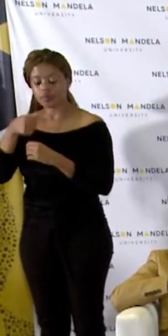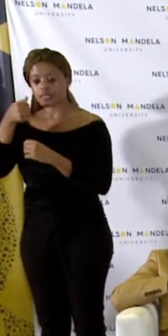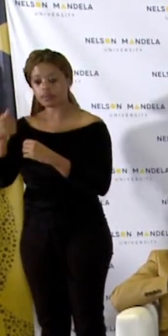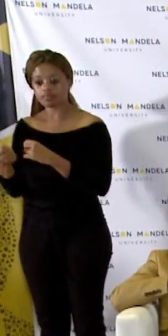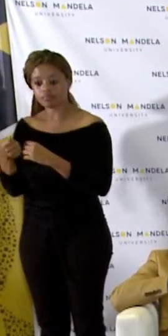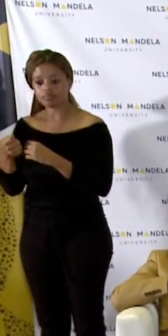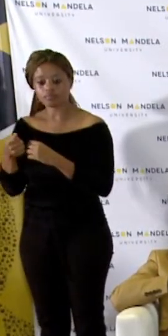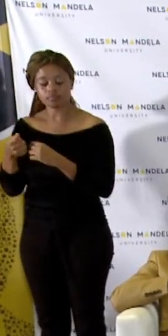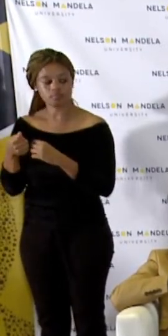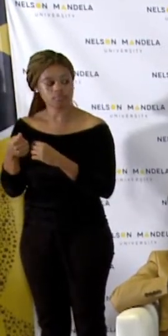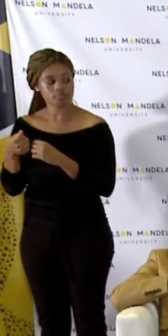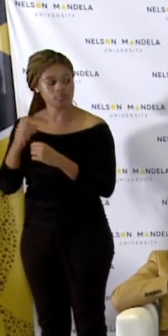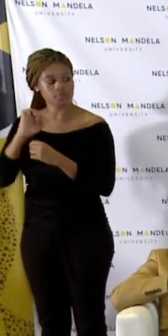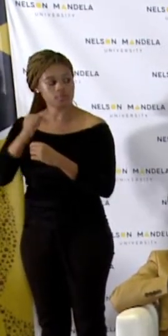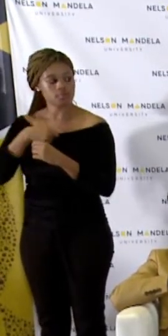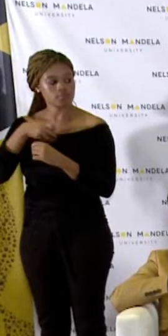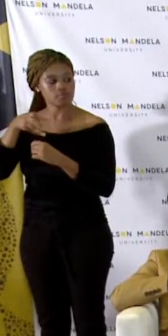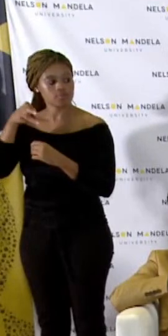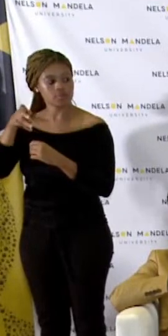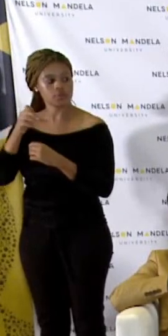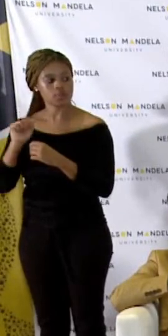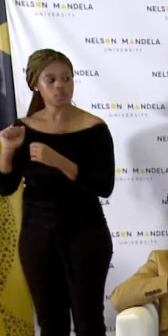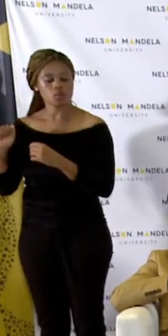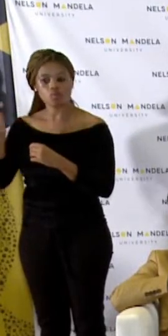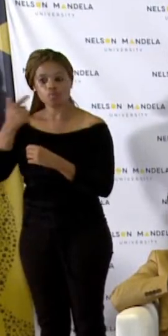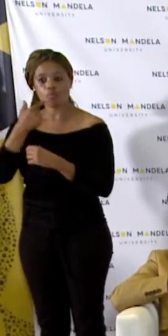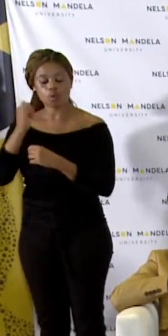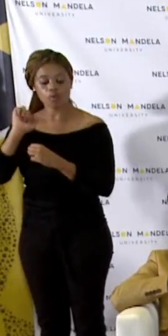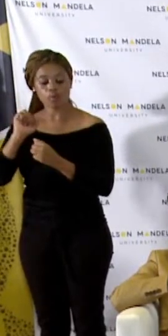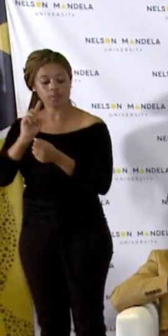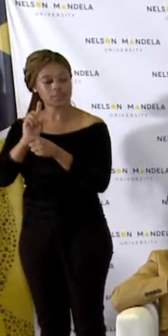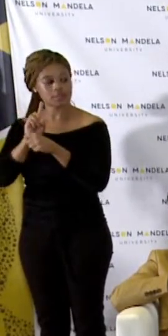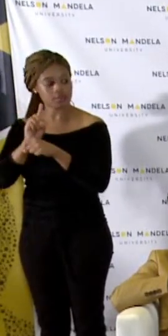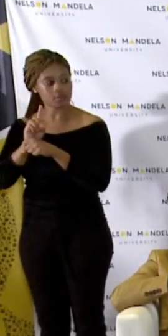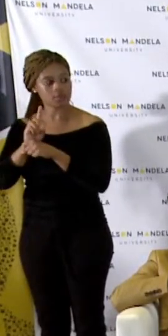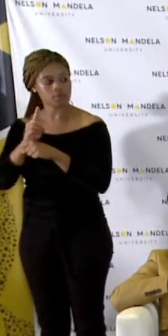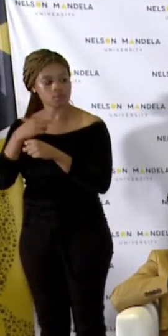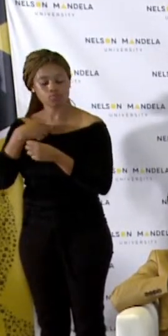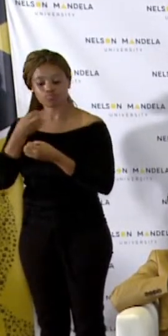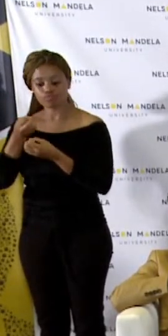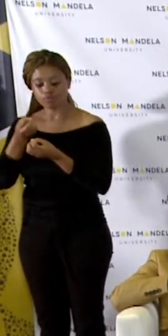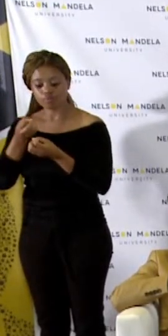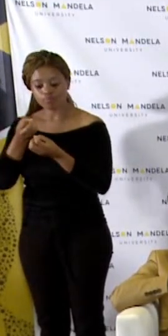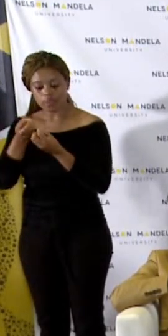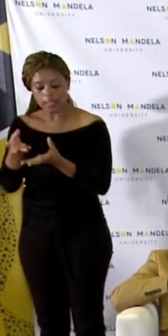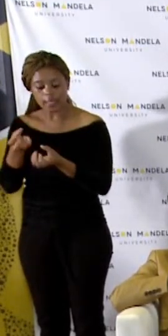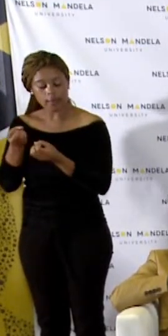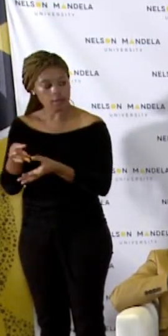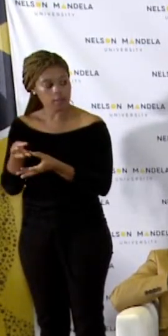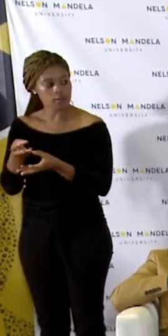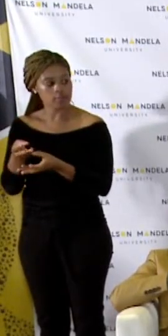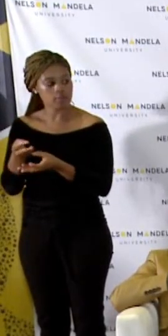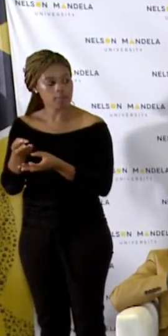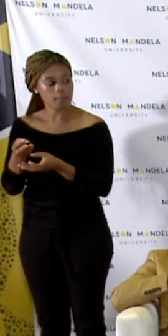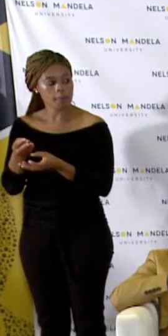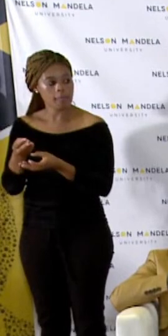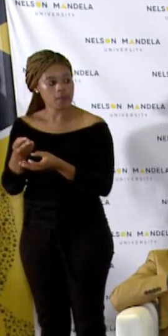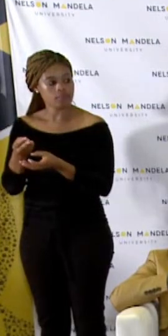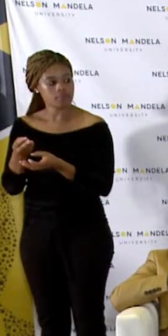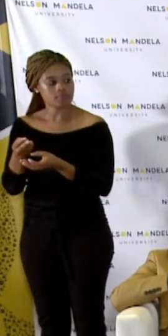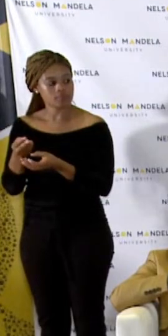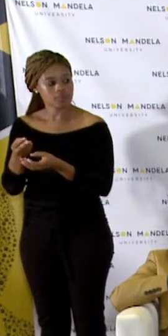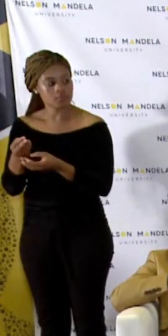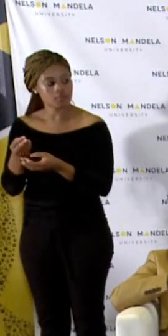phase, you want to speak about the future, all your data that you gave up is sitting in a large